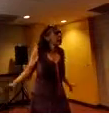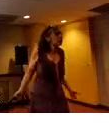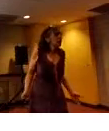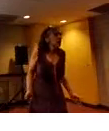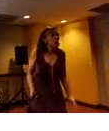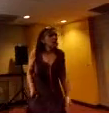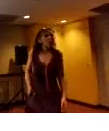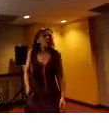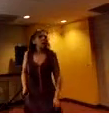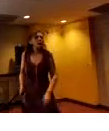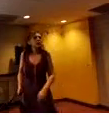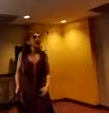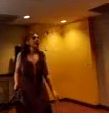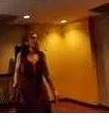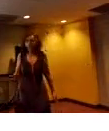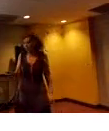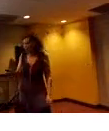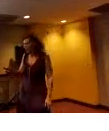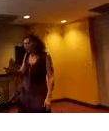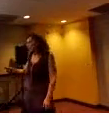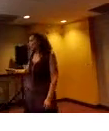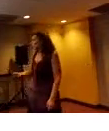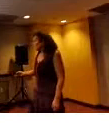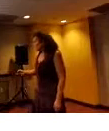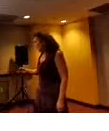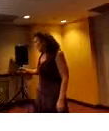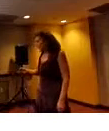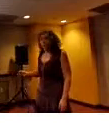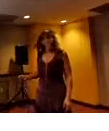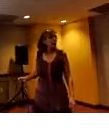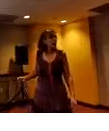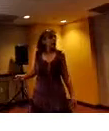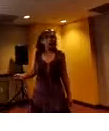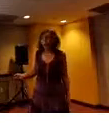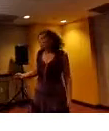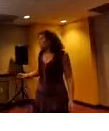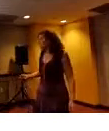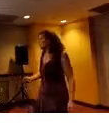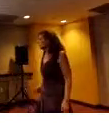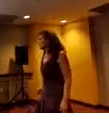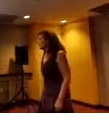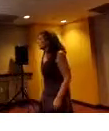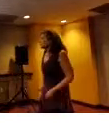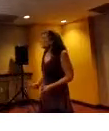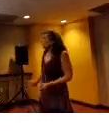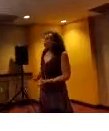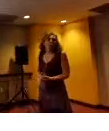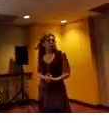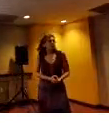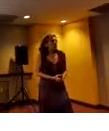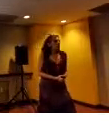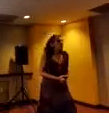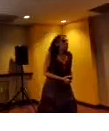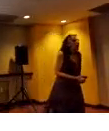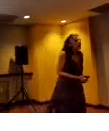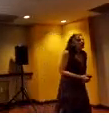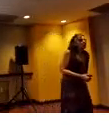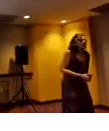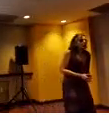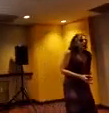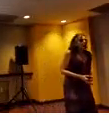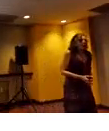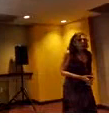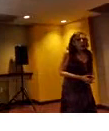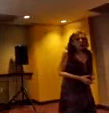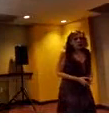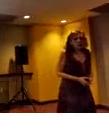less 10 years ago, much less last year. That is not a good sign. So, why is